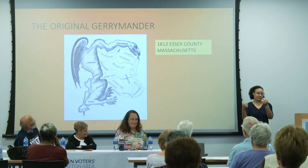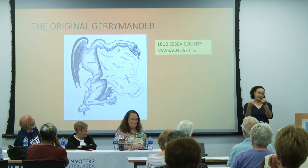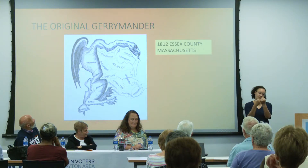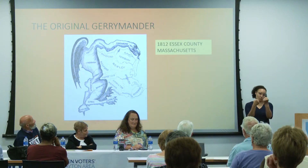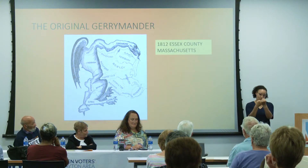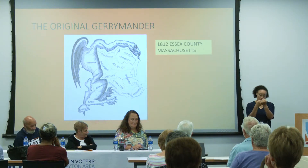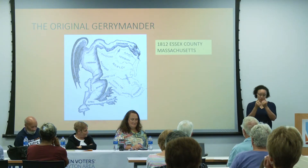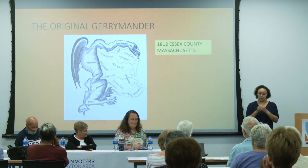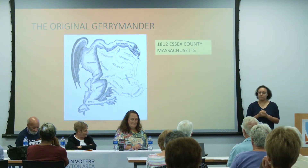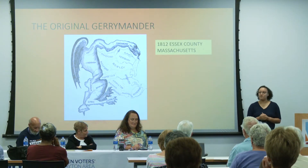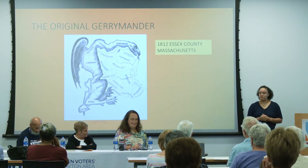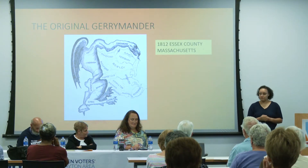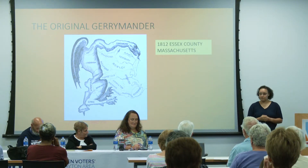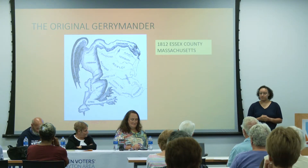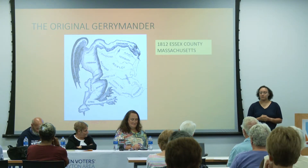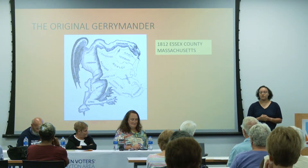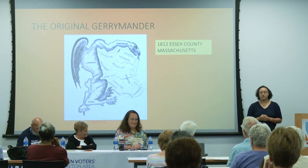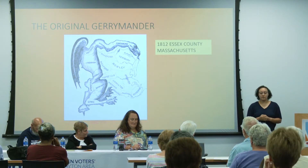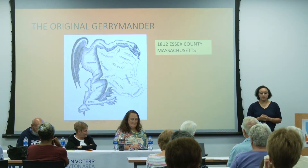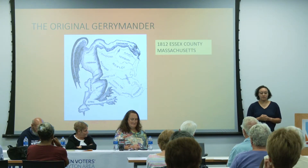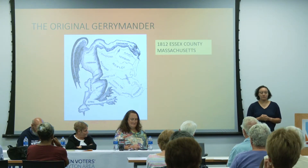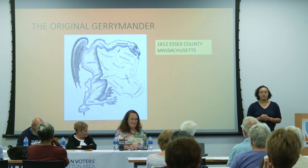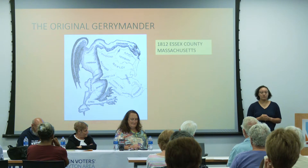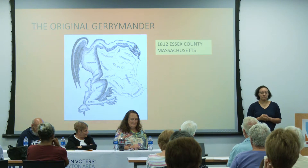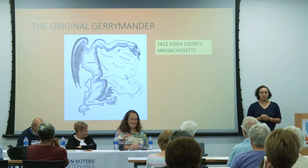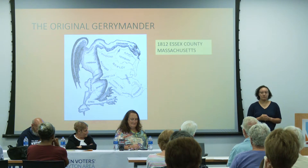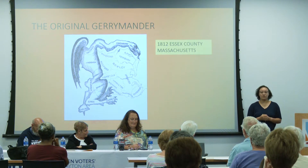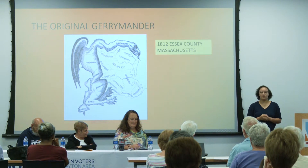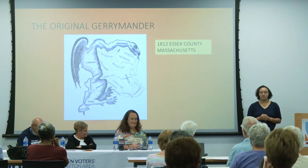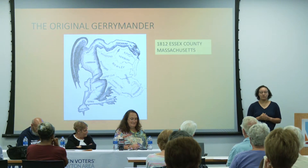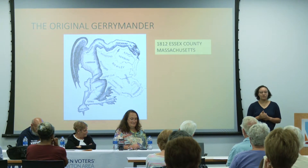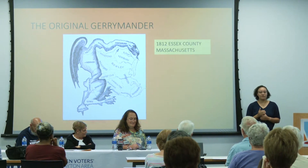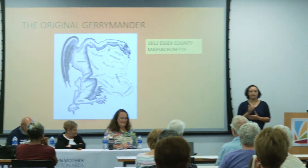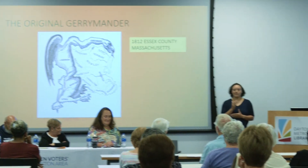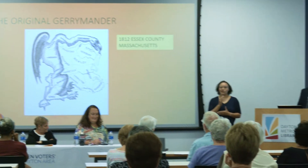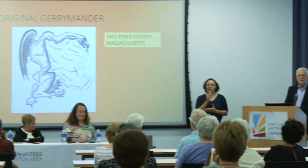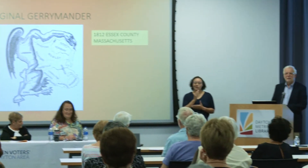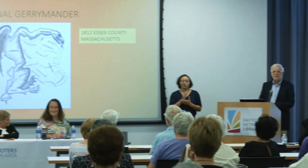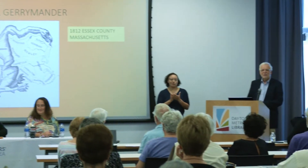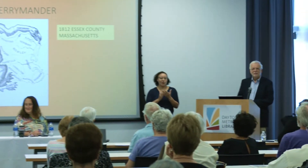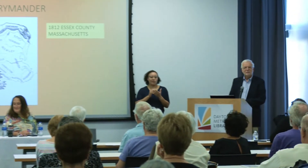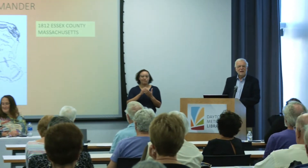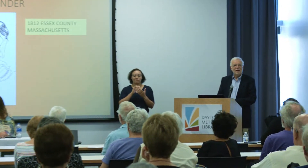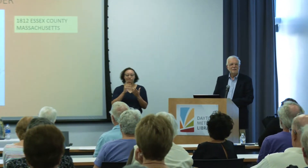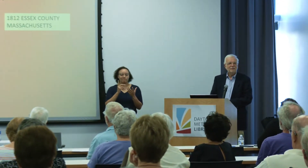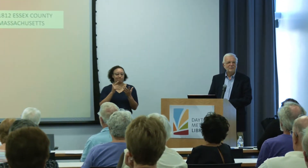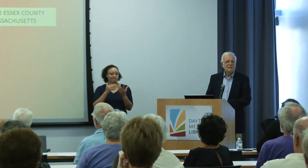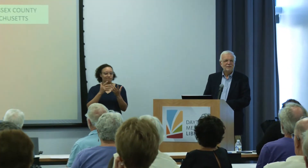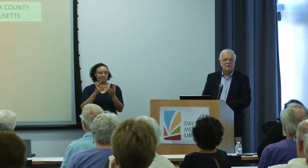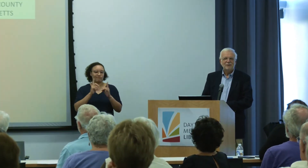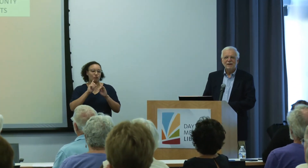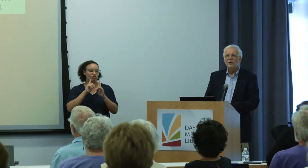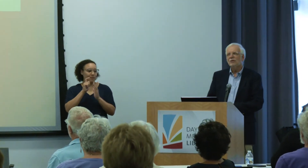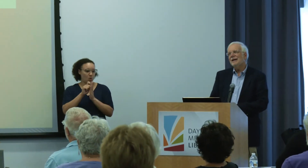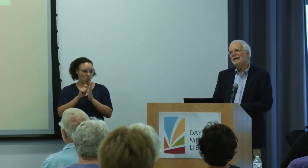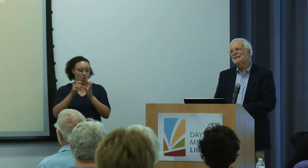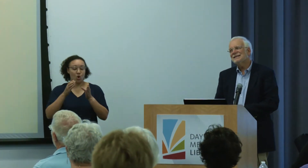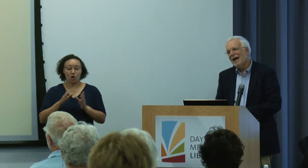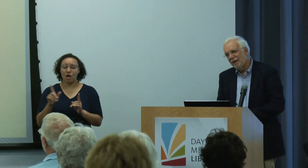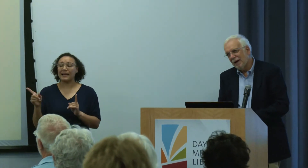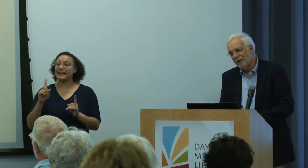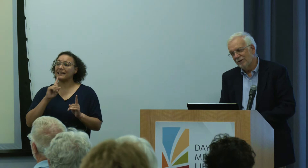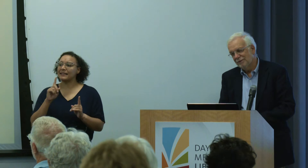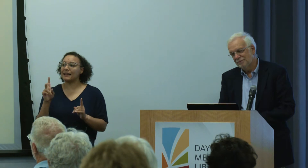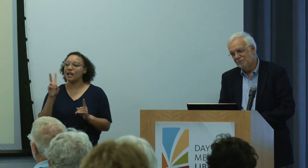faithful. And some wisecracking journalist said it looked like